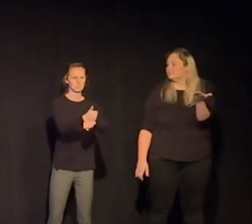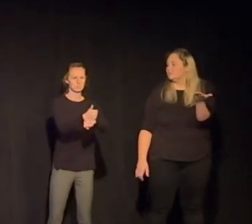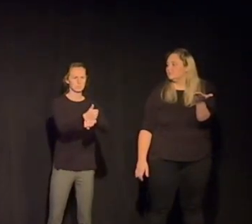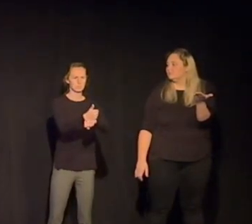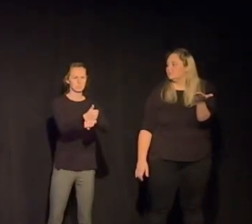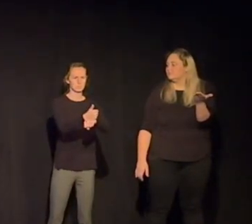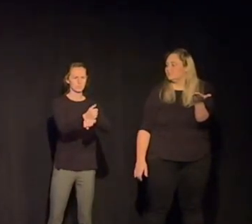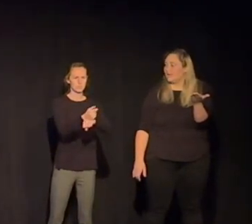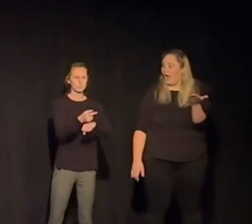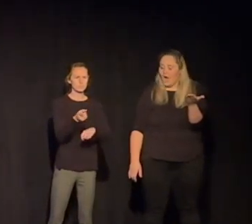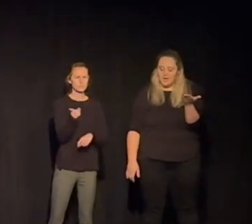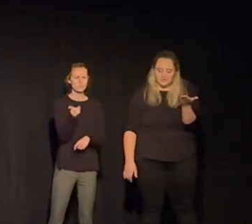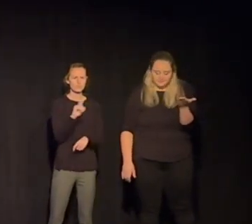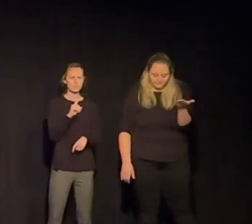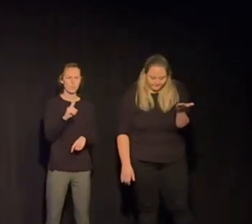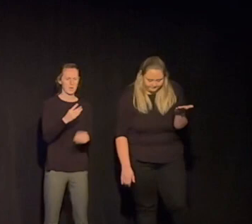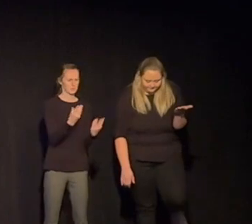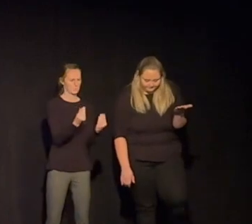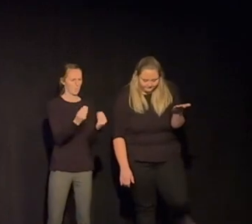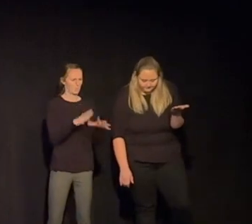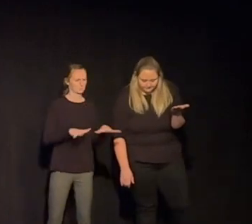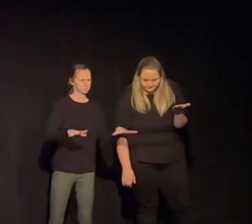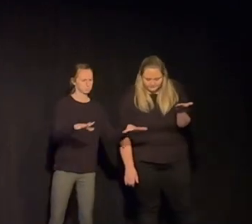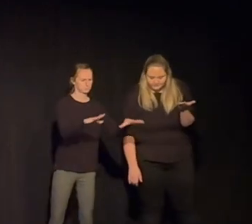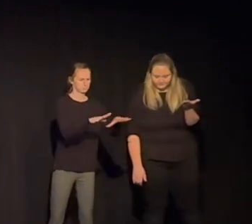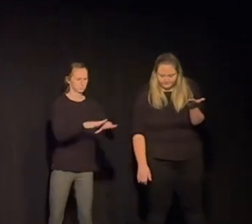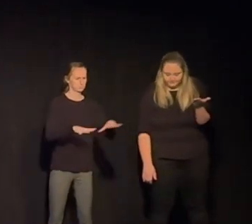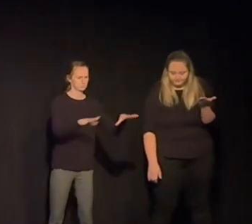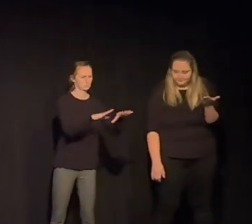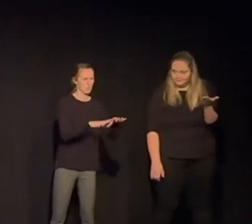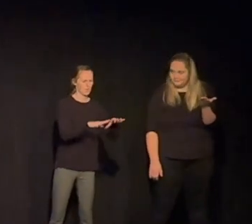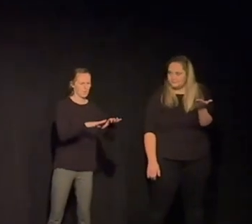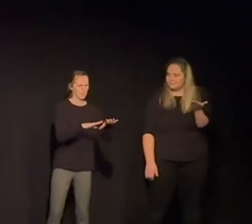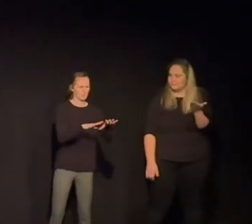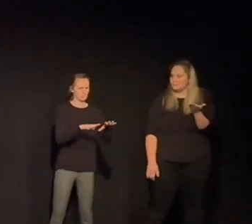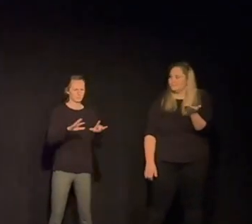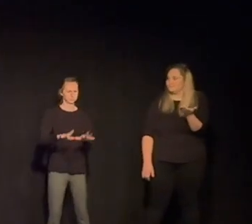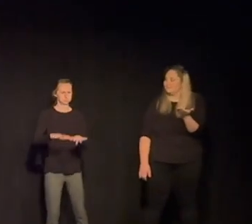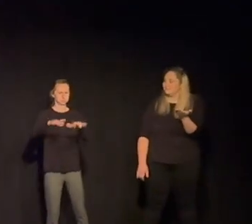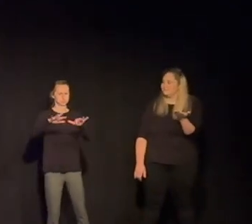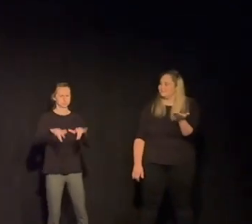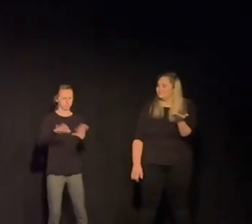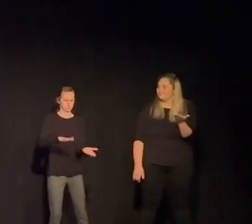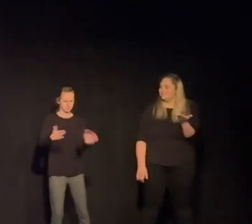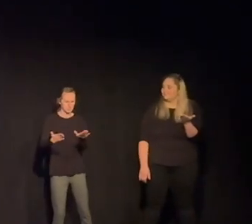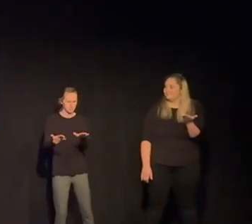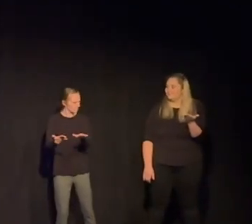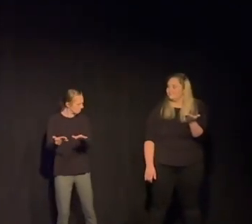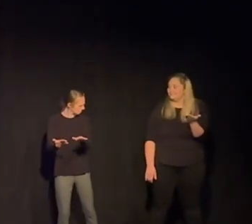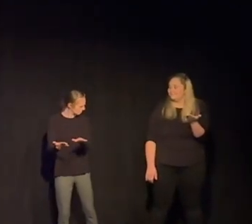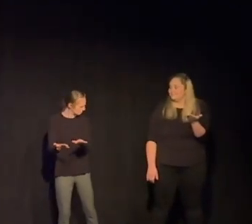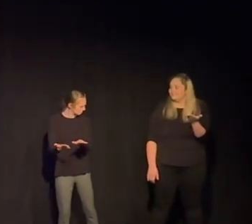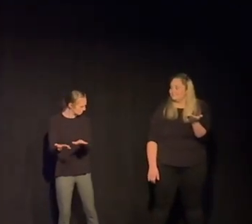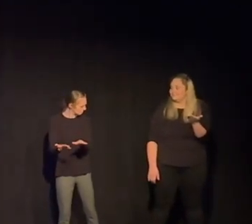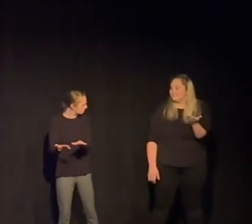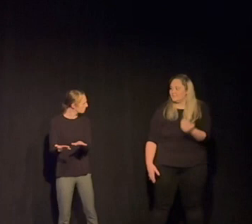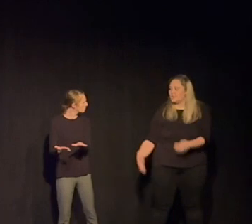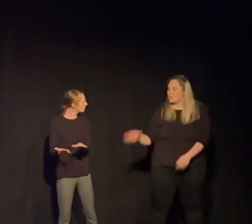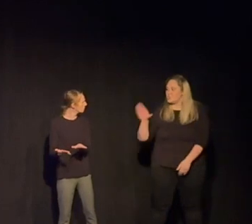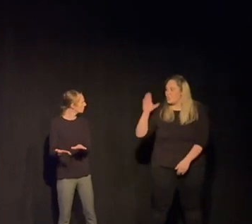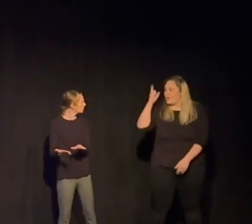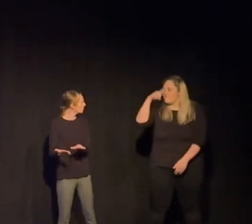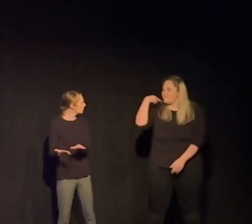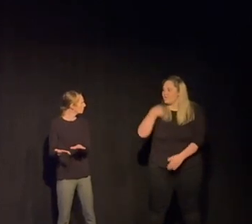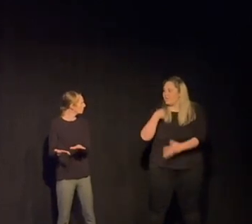the swamp, the mosquitoes, the bubbling pit of murky death? I wanted to see the look on your face. Have